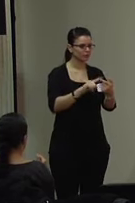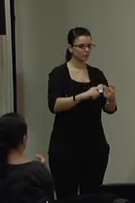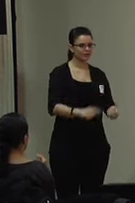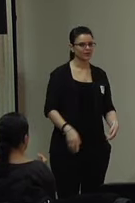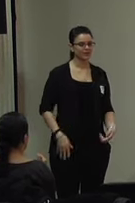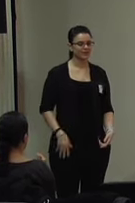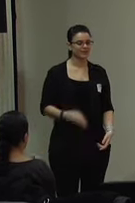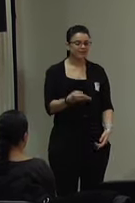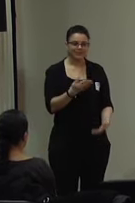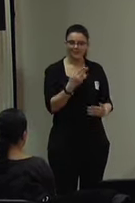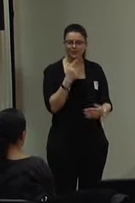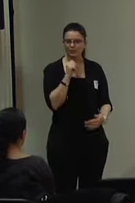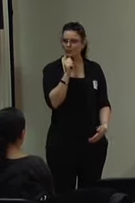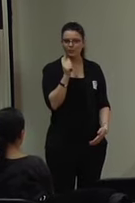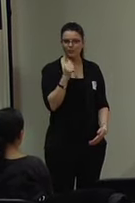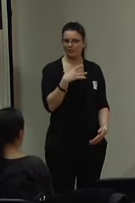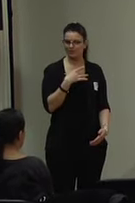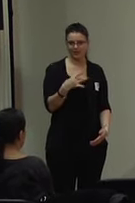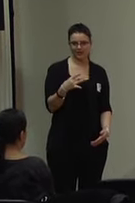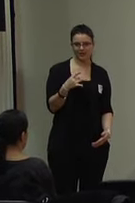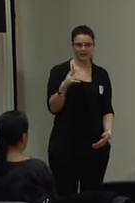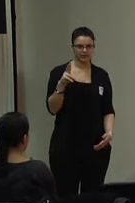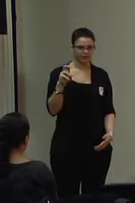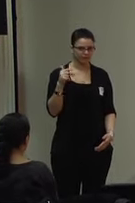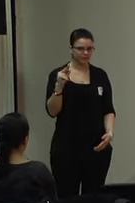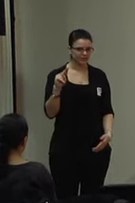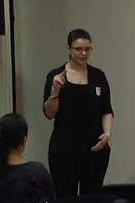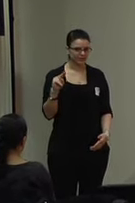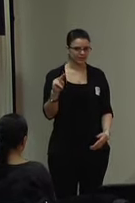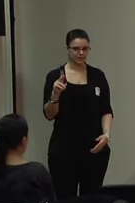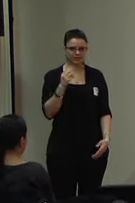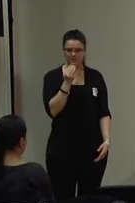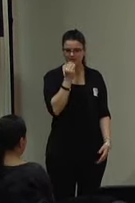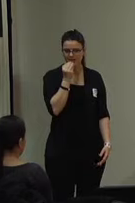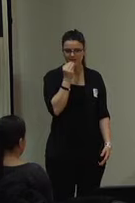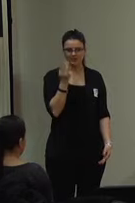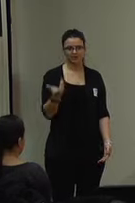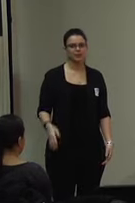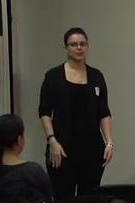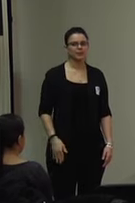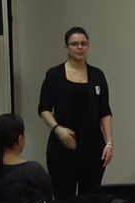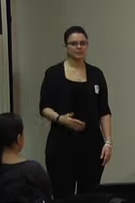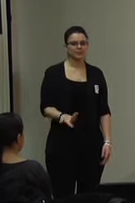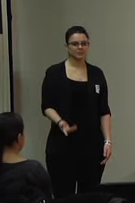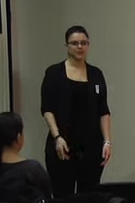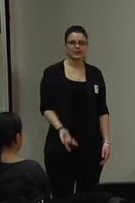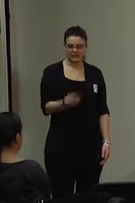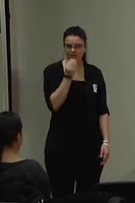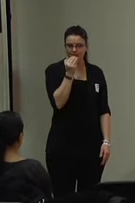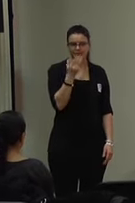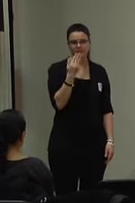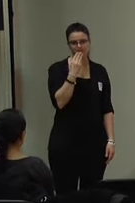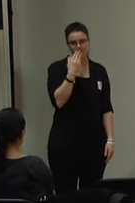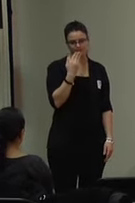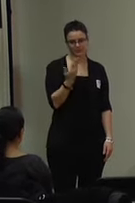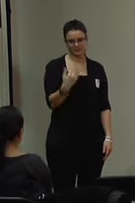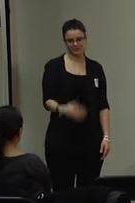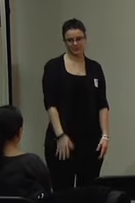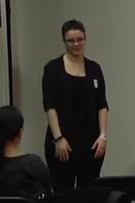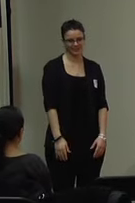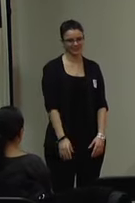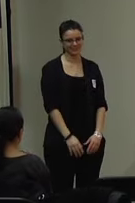vegan diet, but they really like my substitutions, and there's a lot less fat, there's no cholesterol, and people have decided that they're going to start